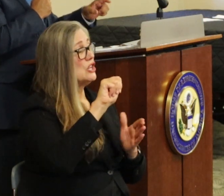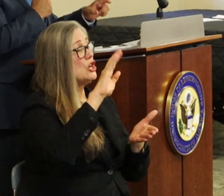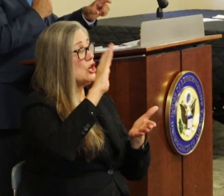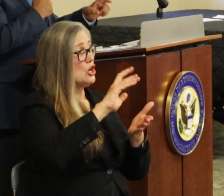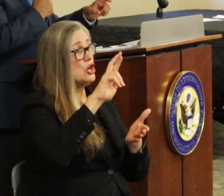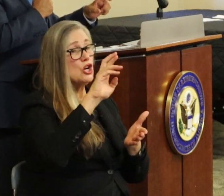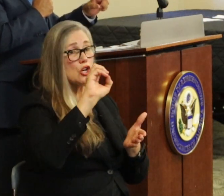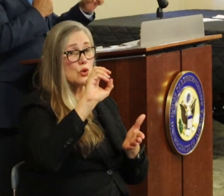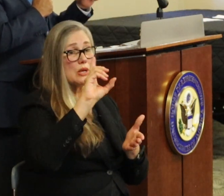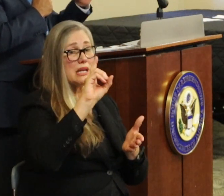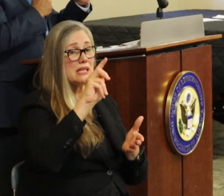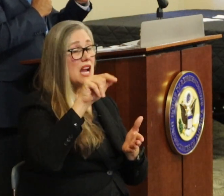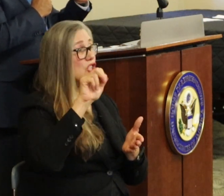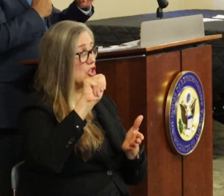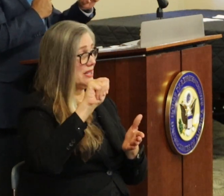paid for,